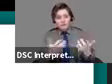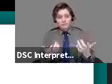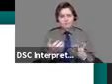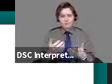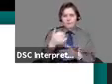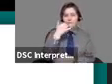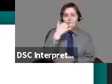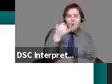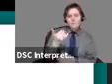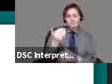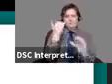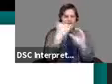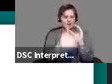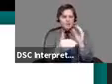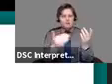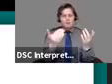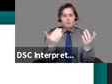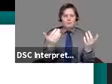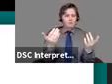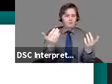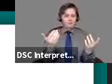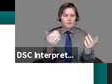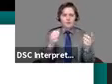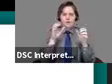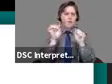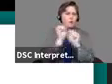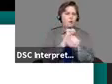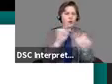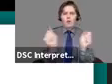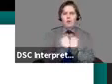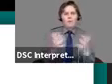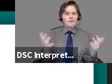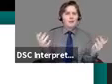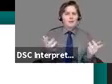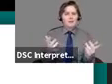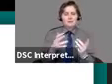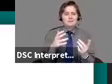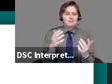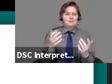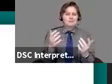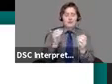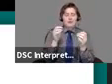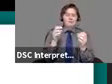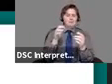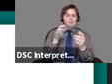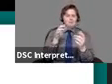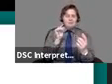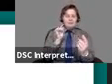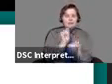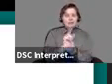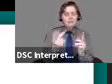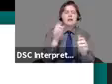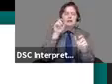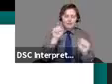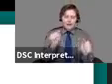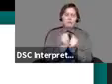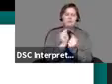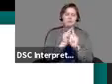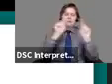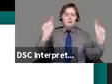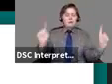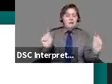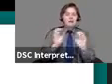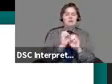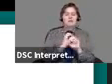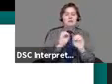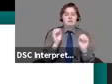it by phone or email, you can do it all without social, you know, with social distance and not missing any